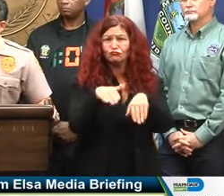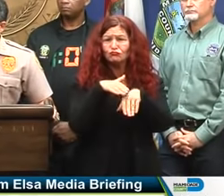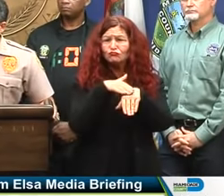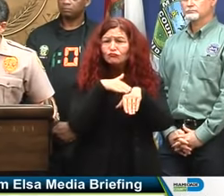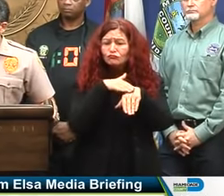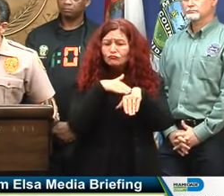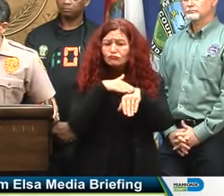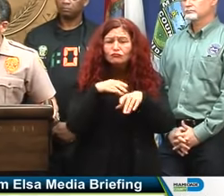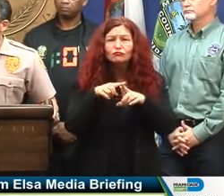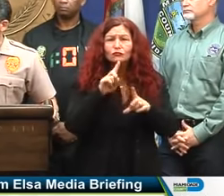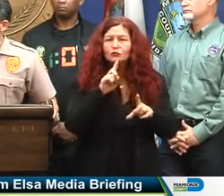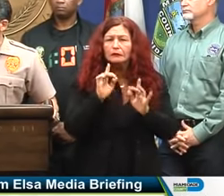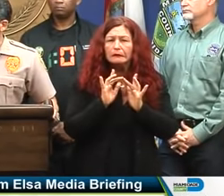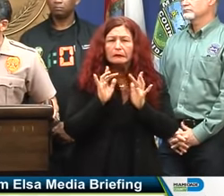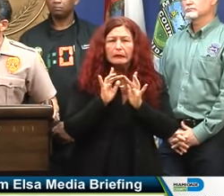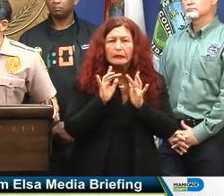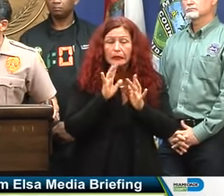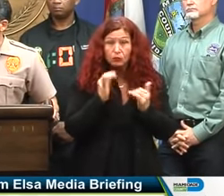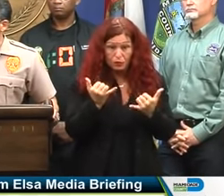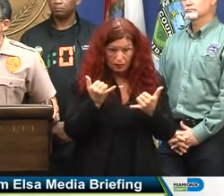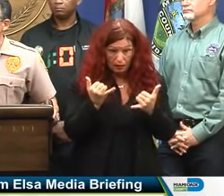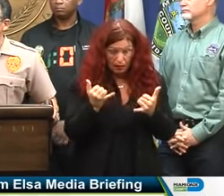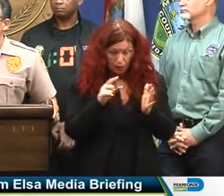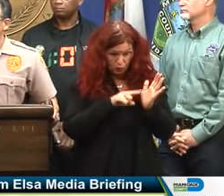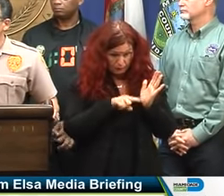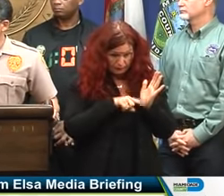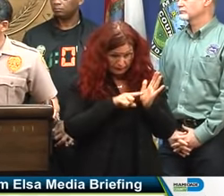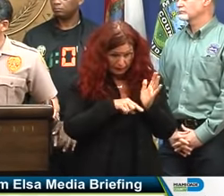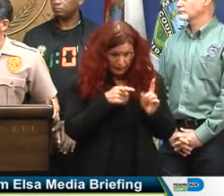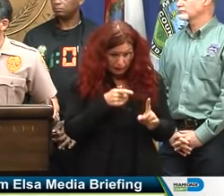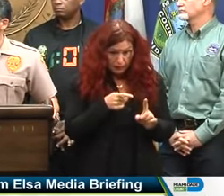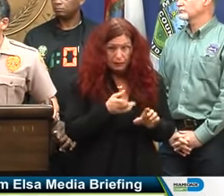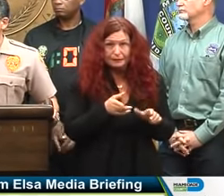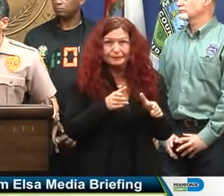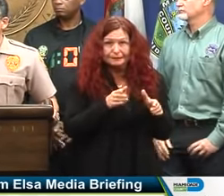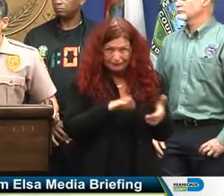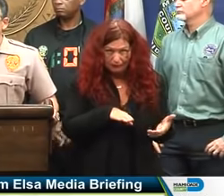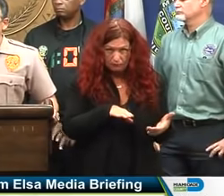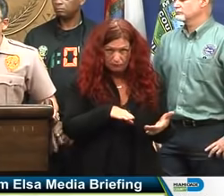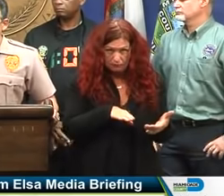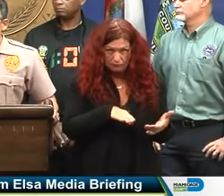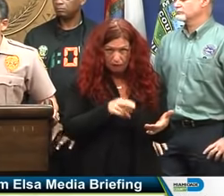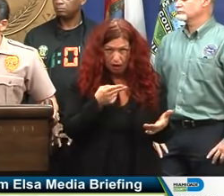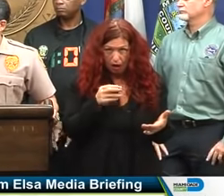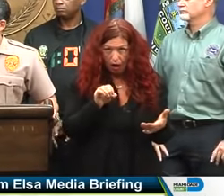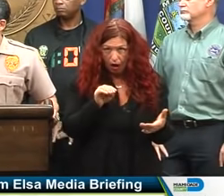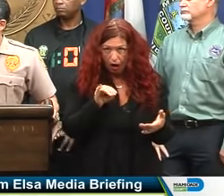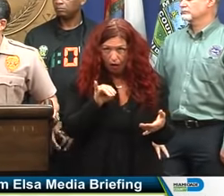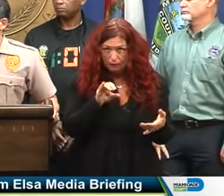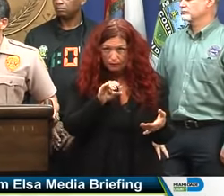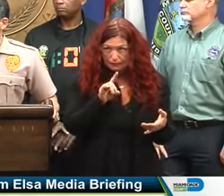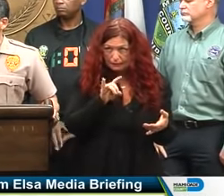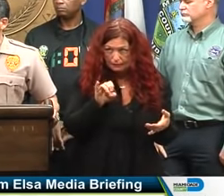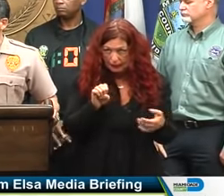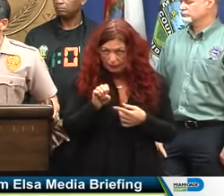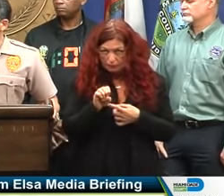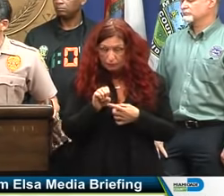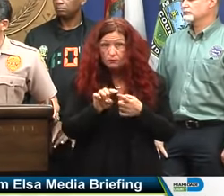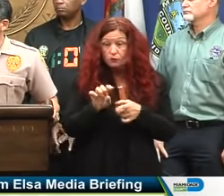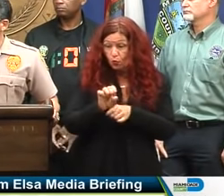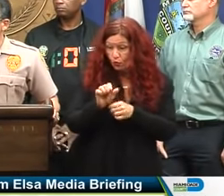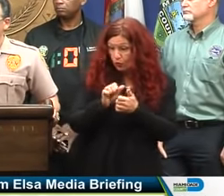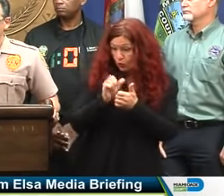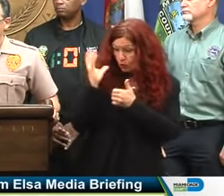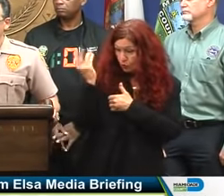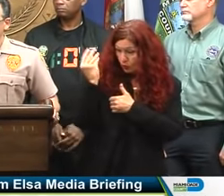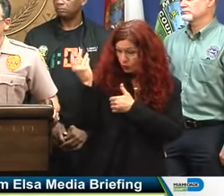Miami-Dade Police Department is a death investigation. Our goal is to work with fire rescue to recover family members and make those